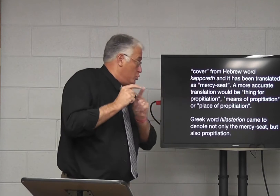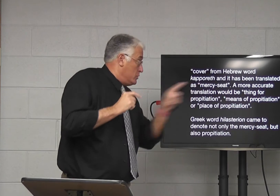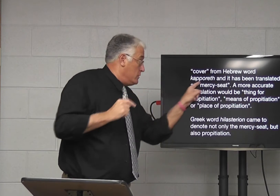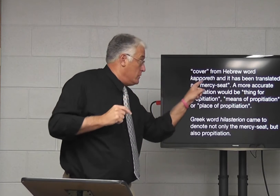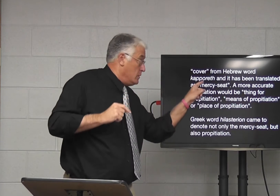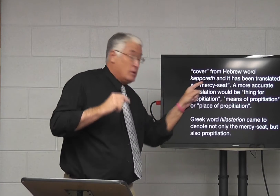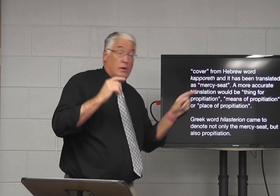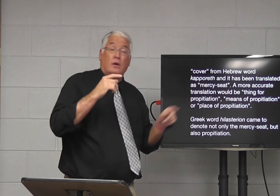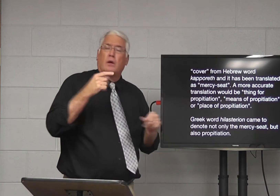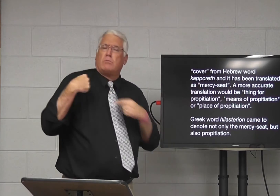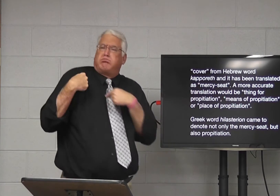kapothrith,